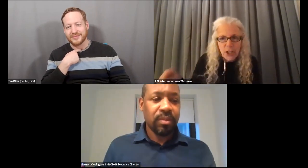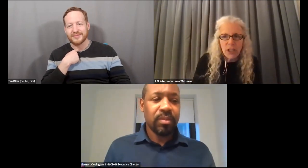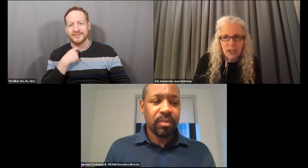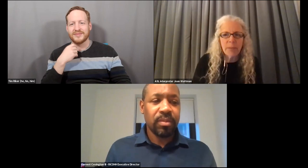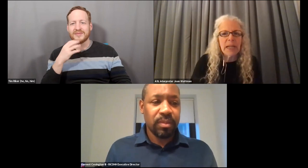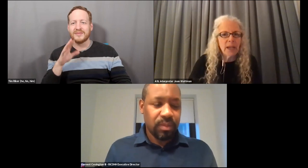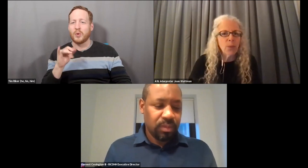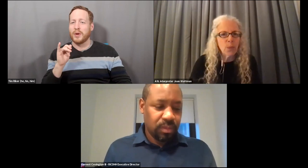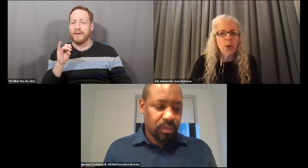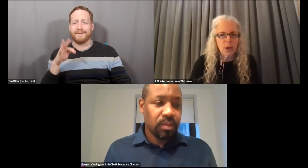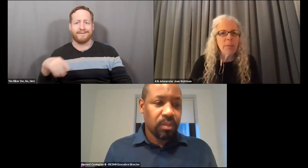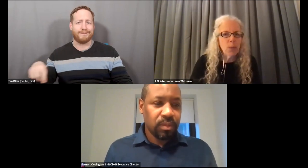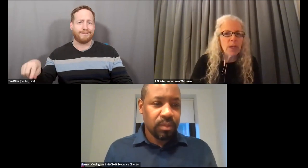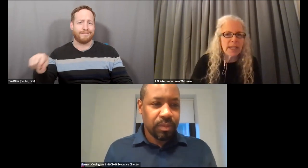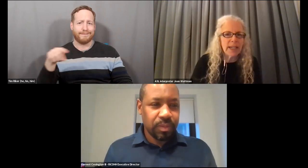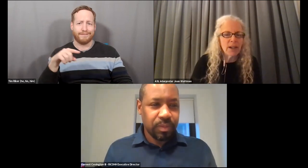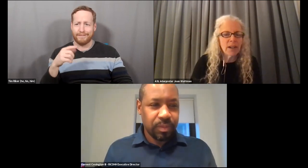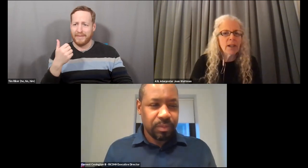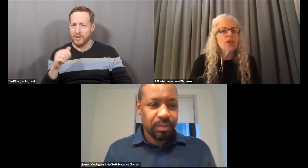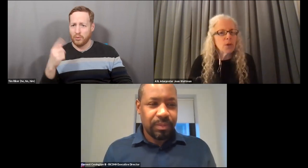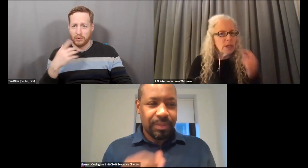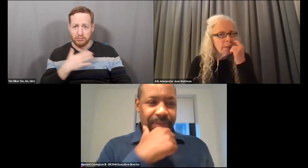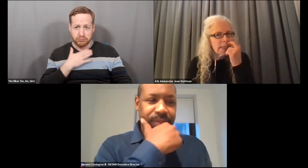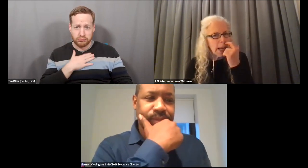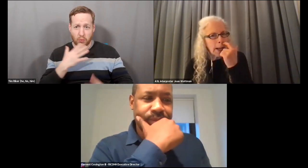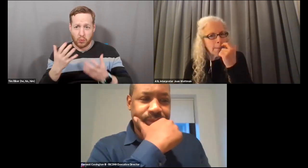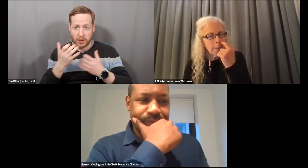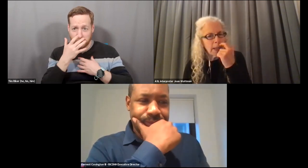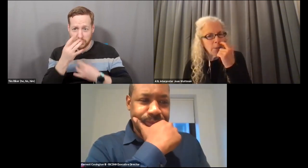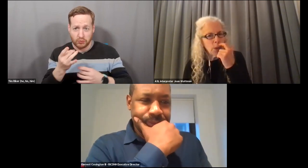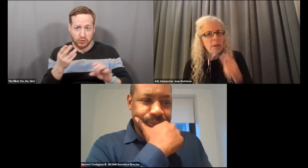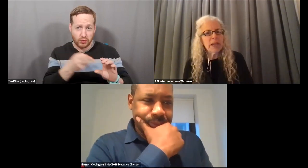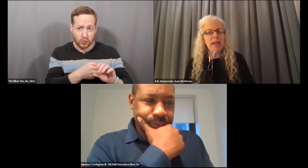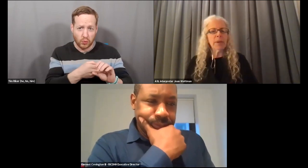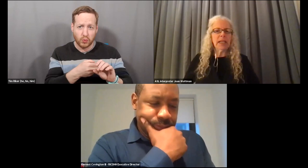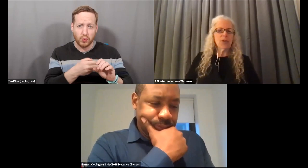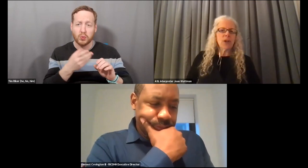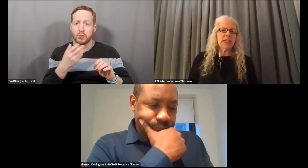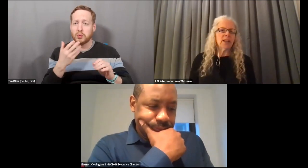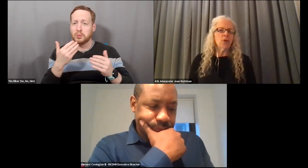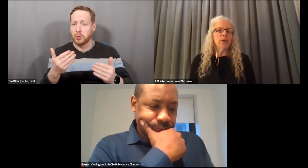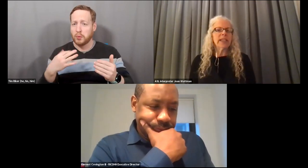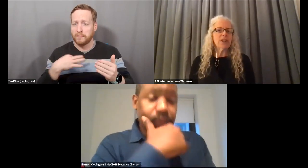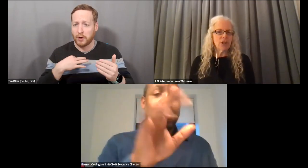particular committee would only meet once a year. So Tim is saying, would there be anybody interested who is here